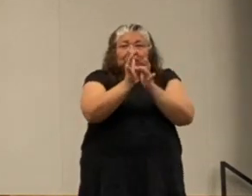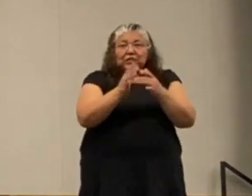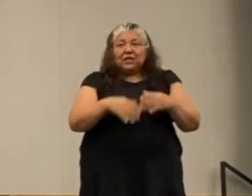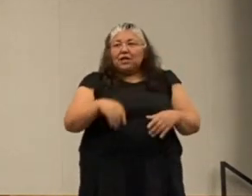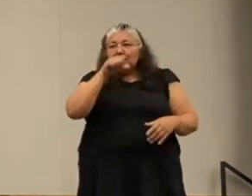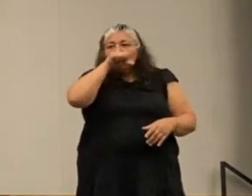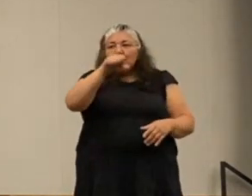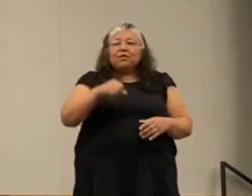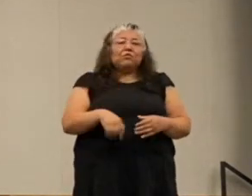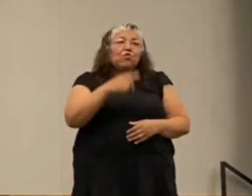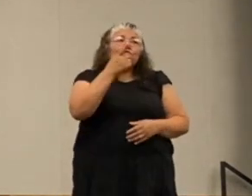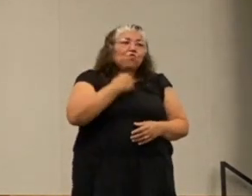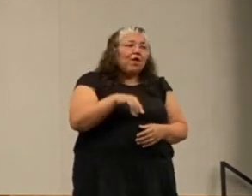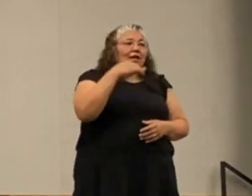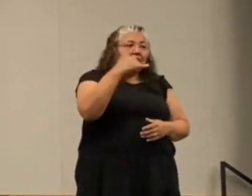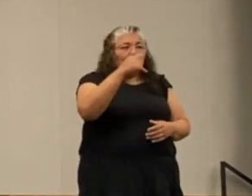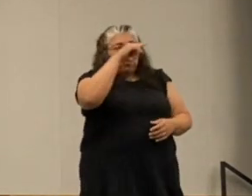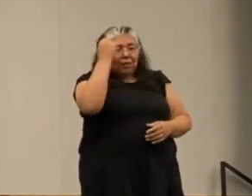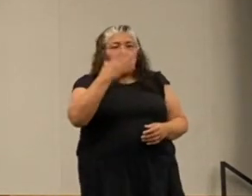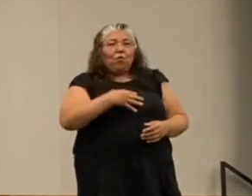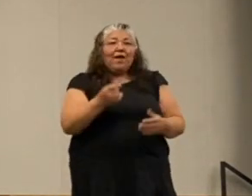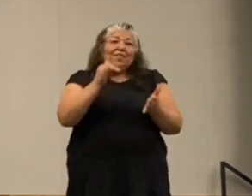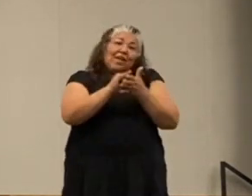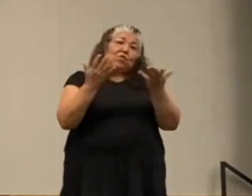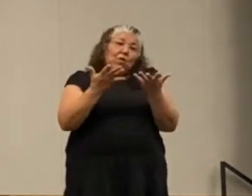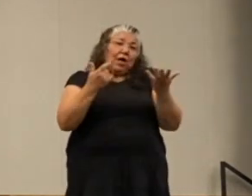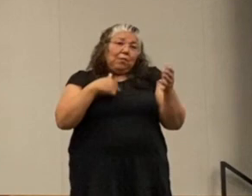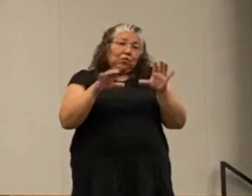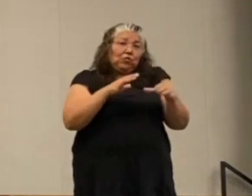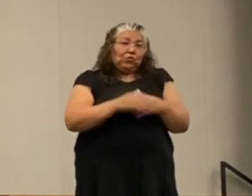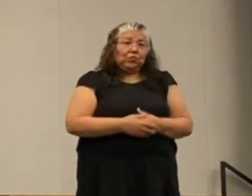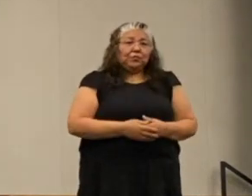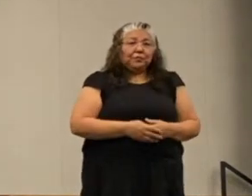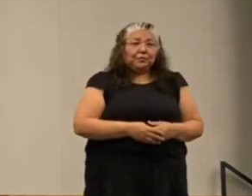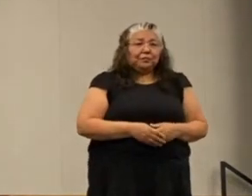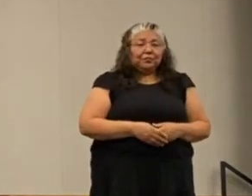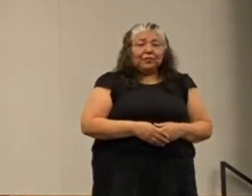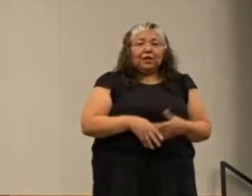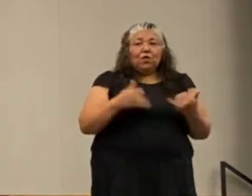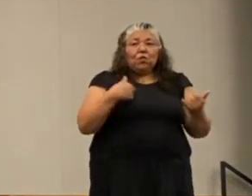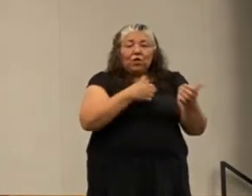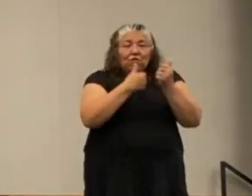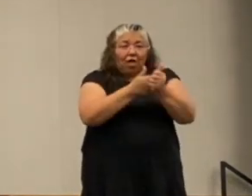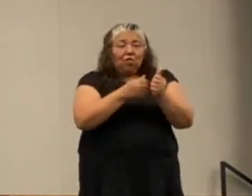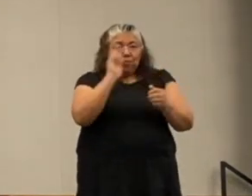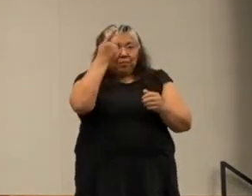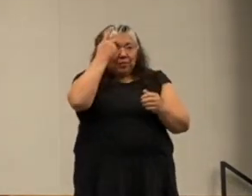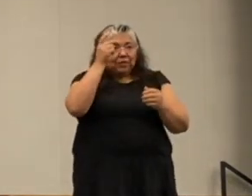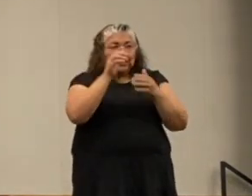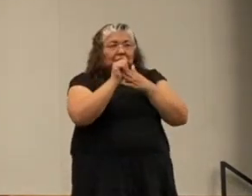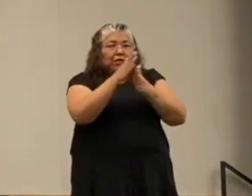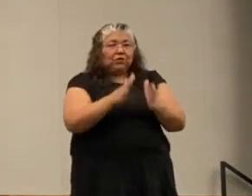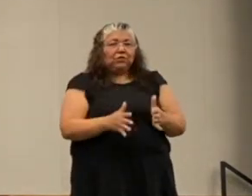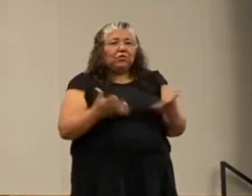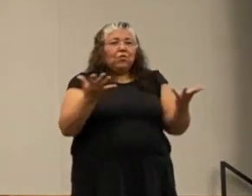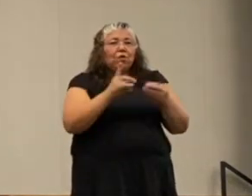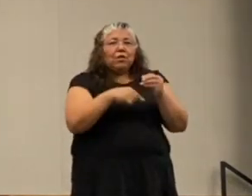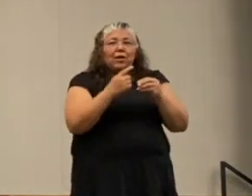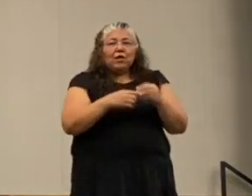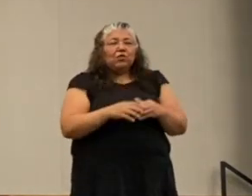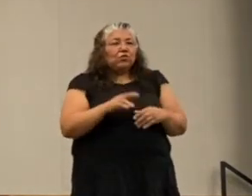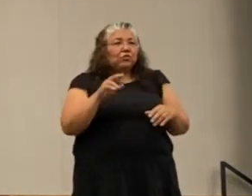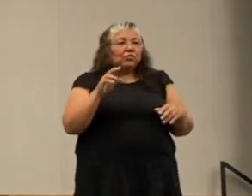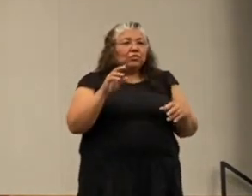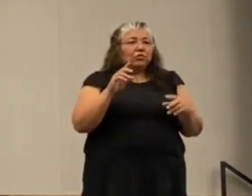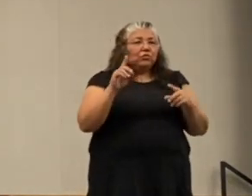red, yellow, black, and white. That's who I'm going to go after. Right? And so are we going to follow political leaders? How about this? Do you turn to